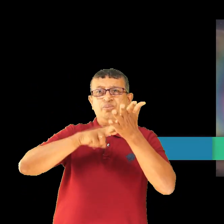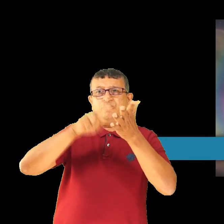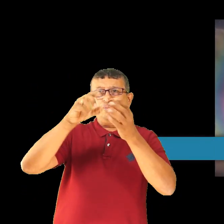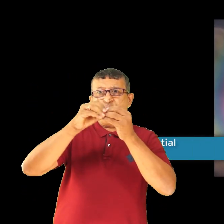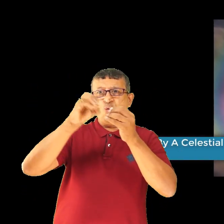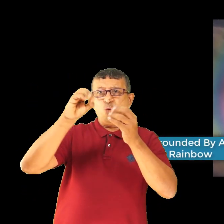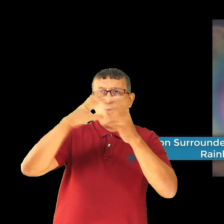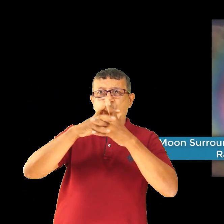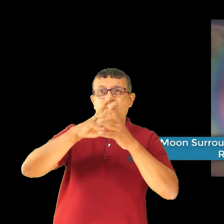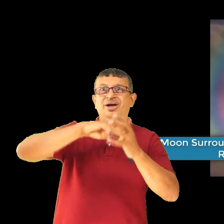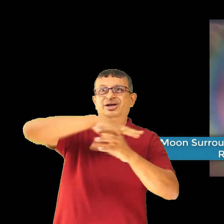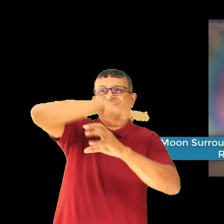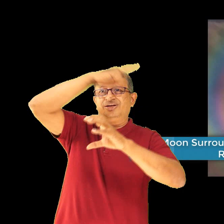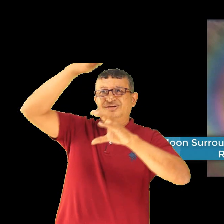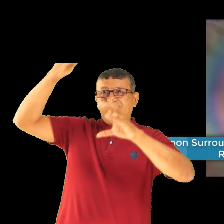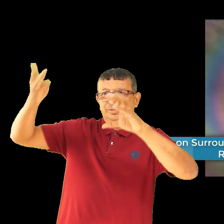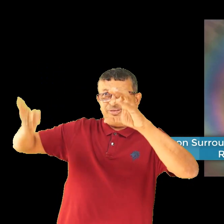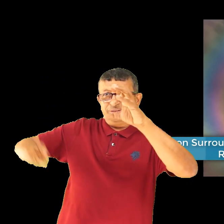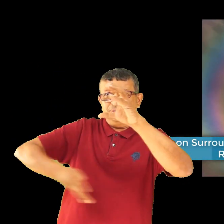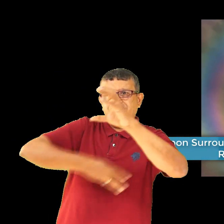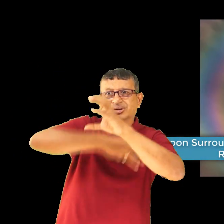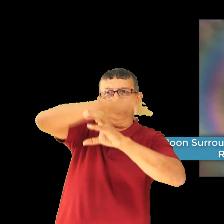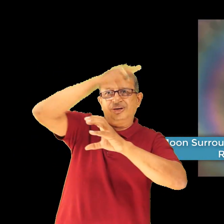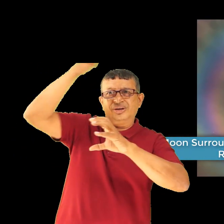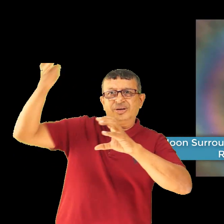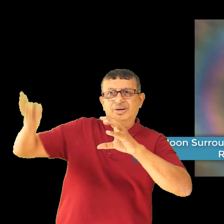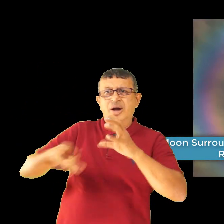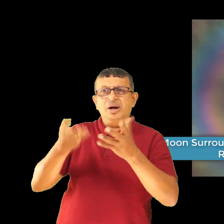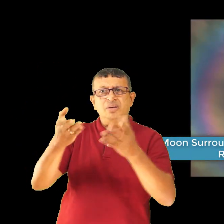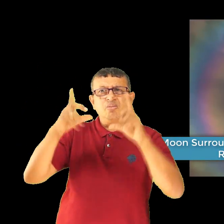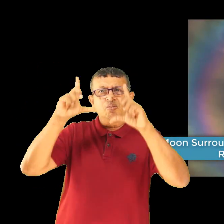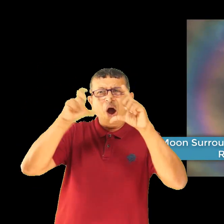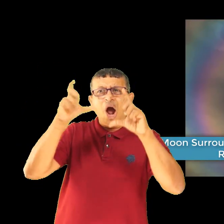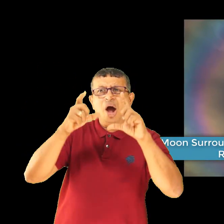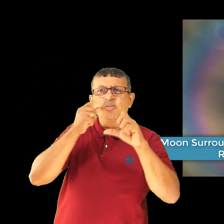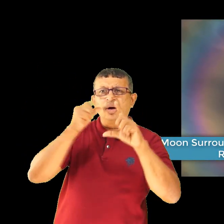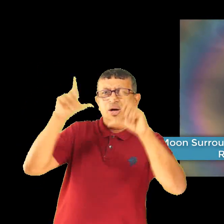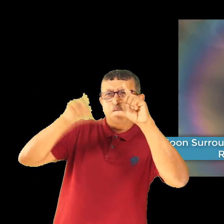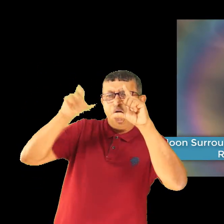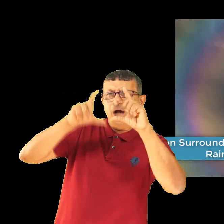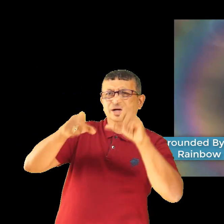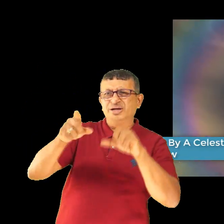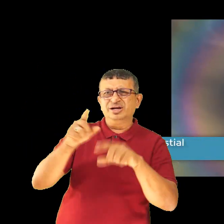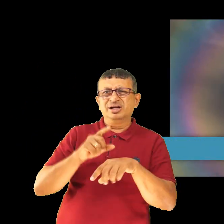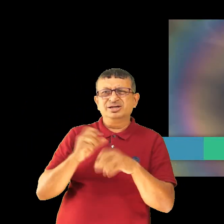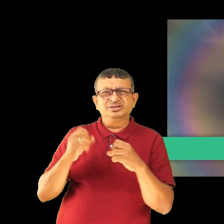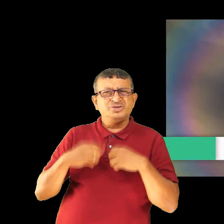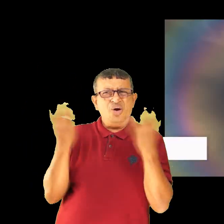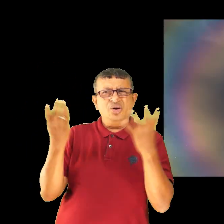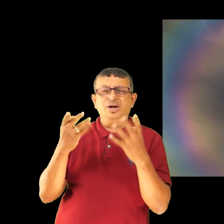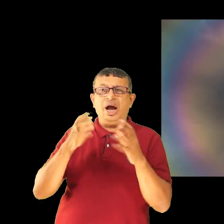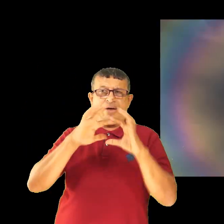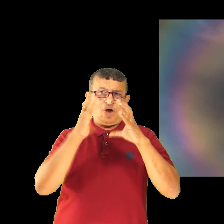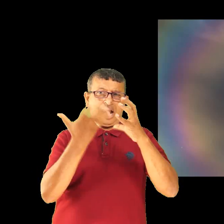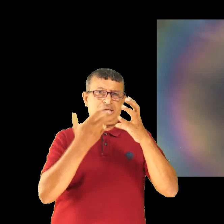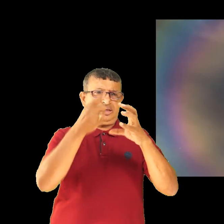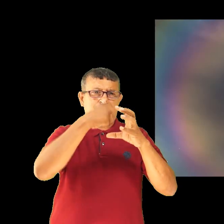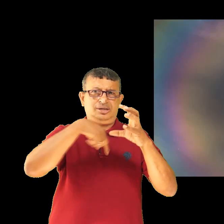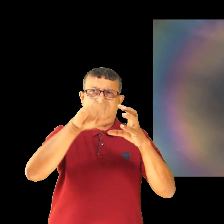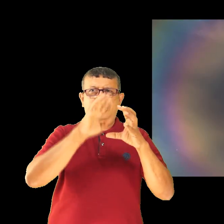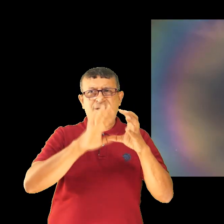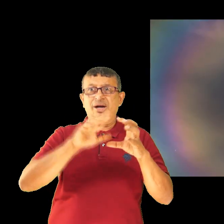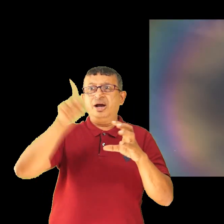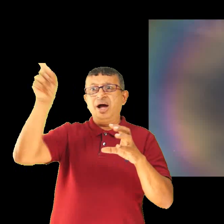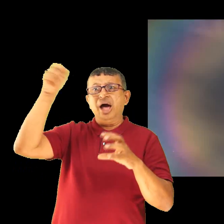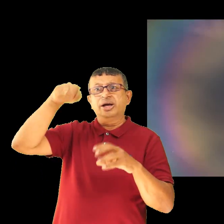a photographer from Italy photographed the phenomenon of the moon surrounded by a rainbow. This phenomenon is